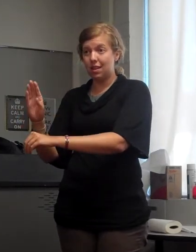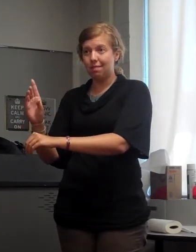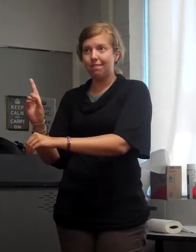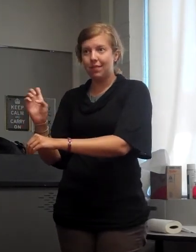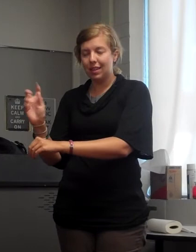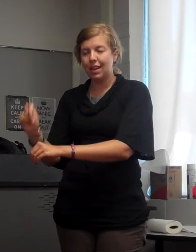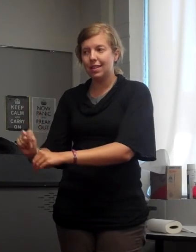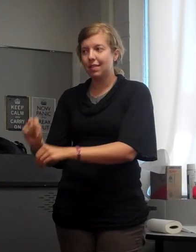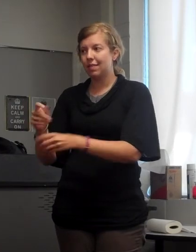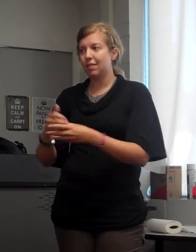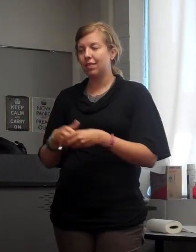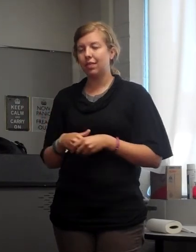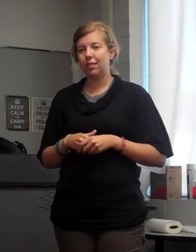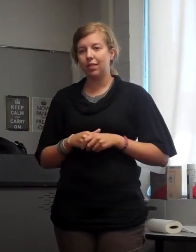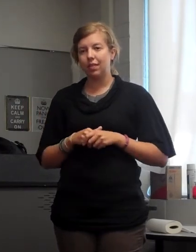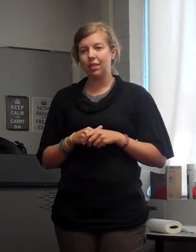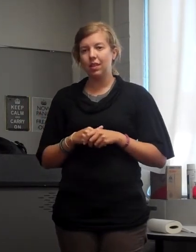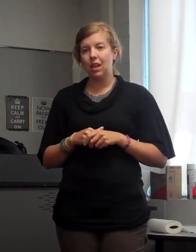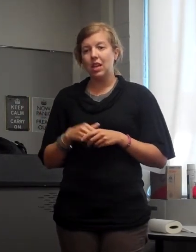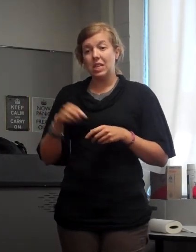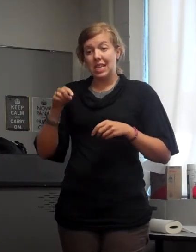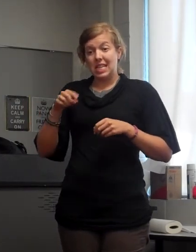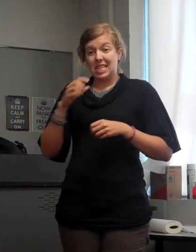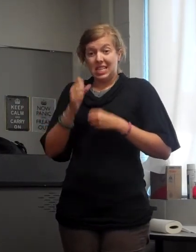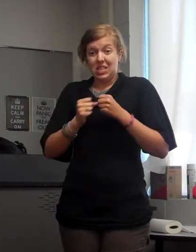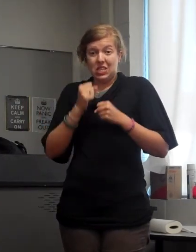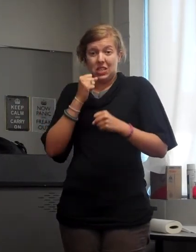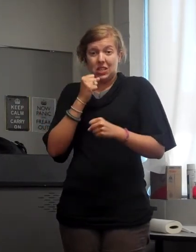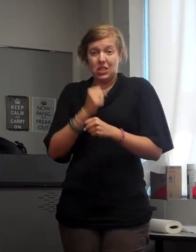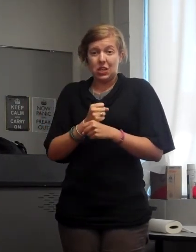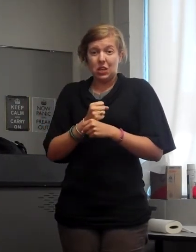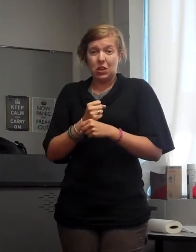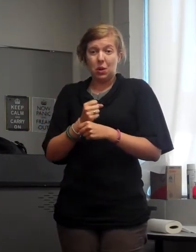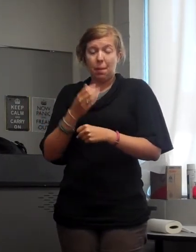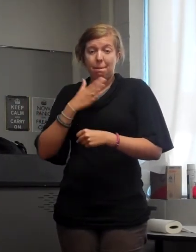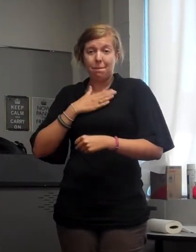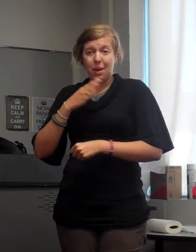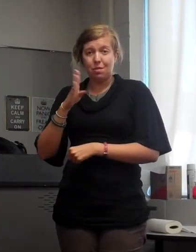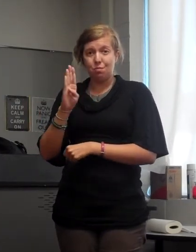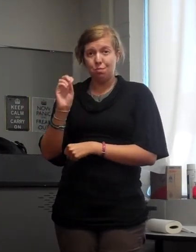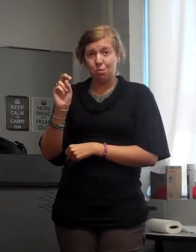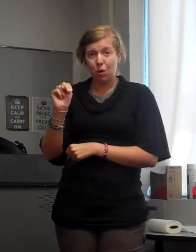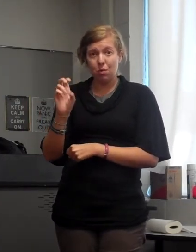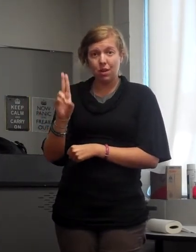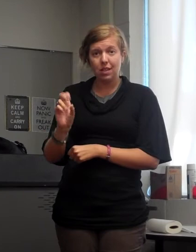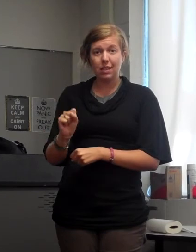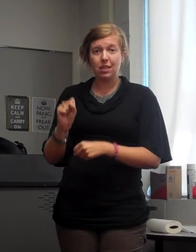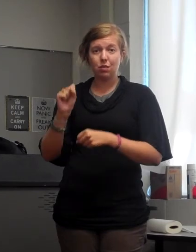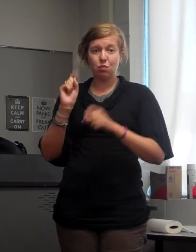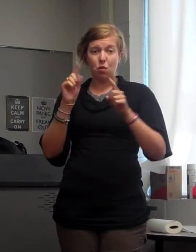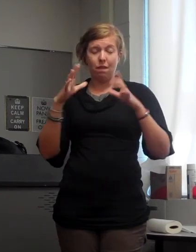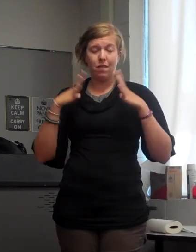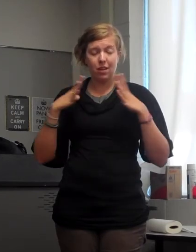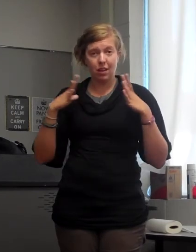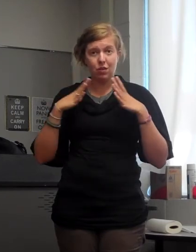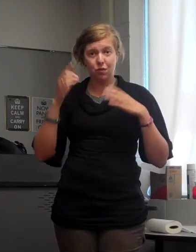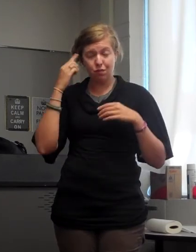pretty good vacation, a bigger vacation than we normally did. So I took my bonus and put it towards my vacation. So that's a little off the program, but